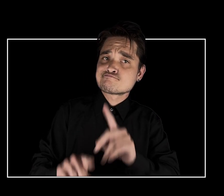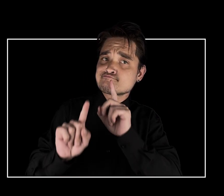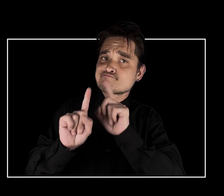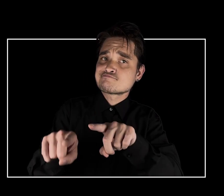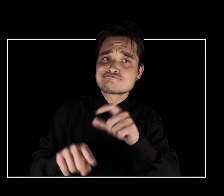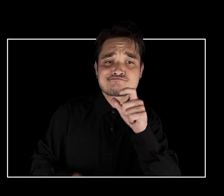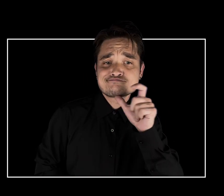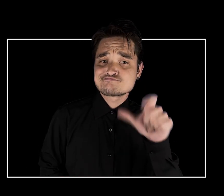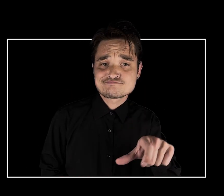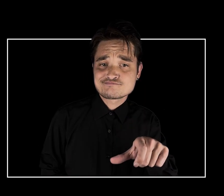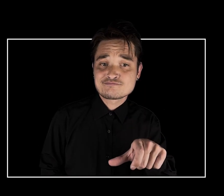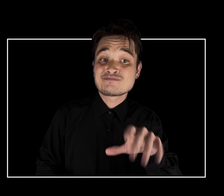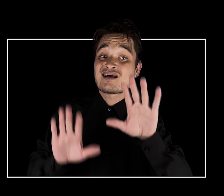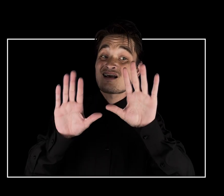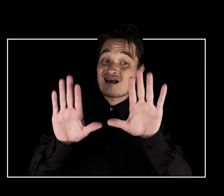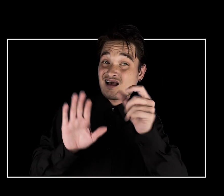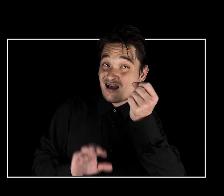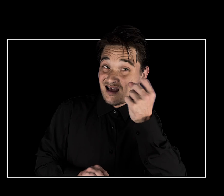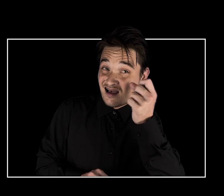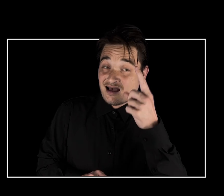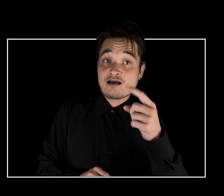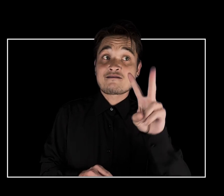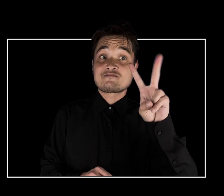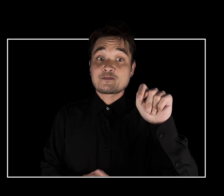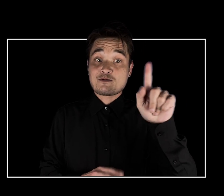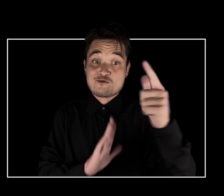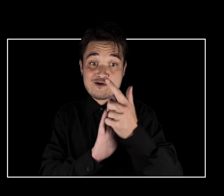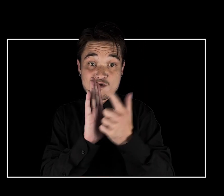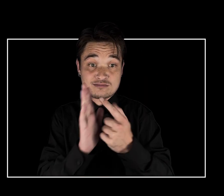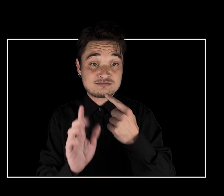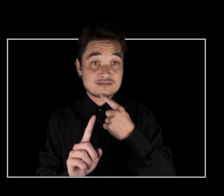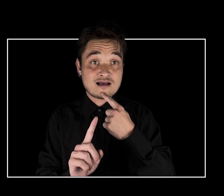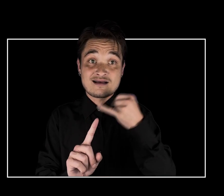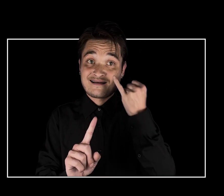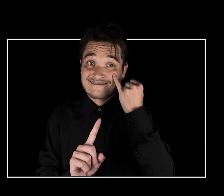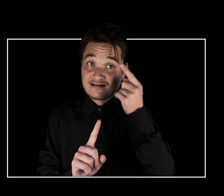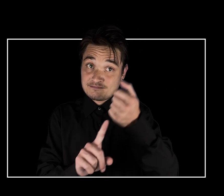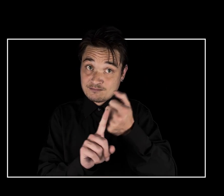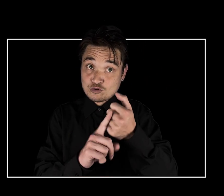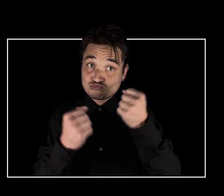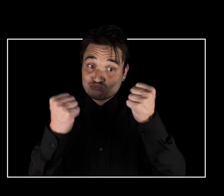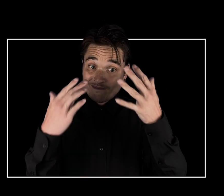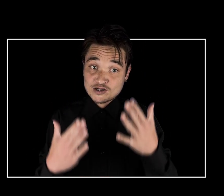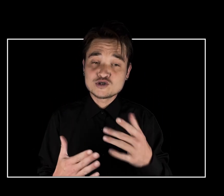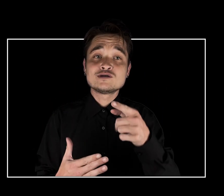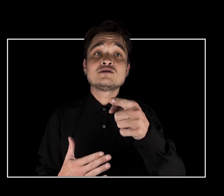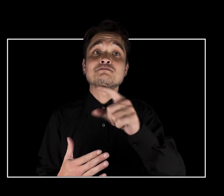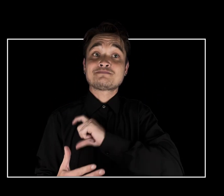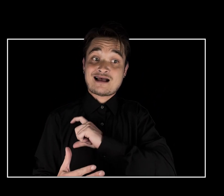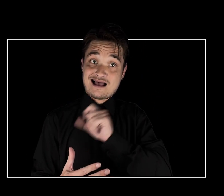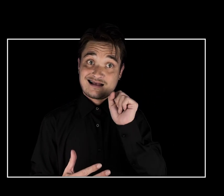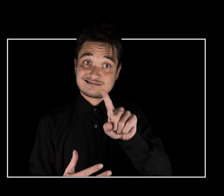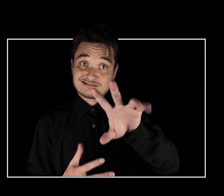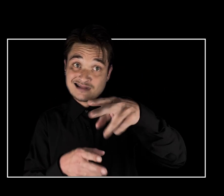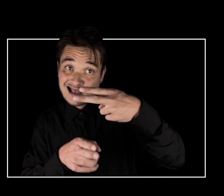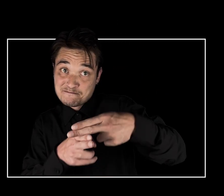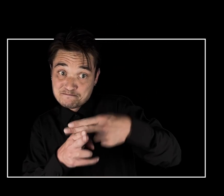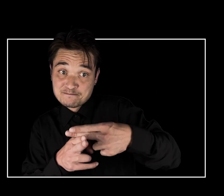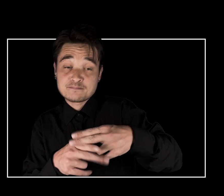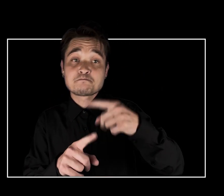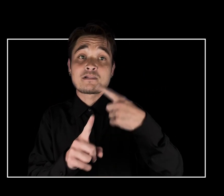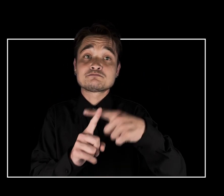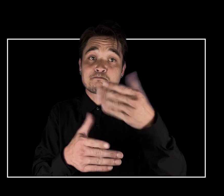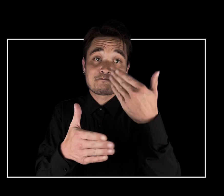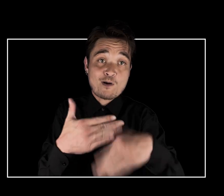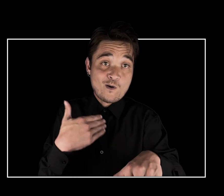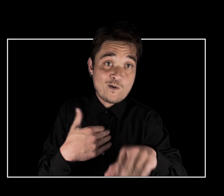police. However, if you are the driver, in Vermont, if the police ask for your name and date of birth, you must